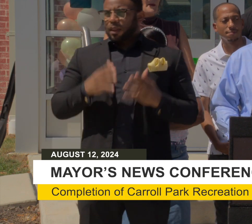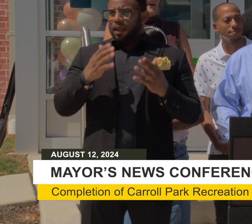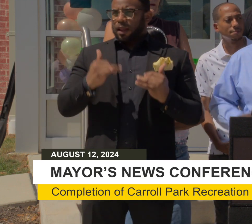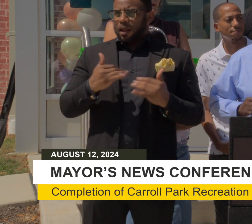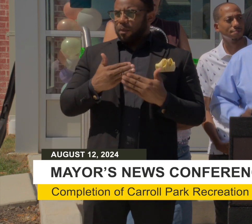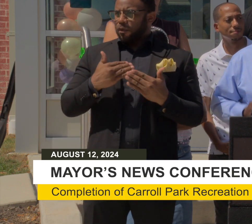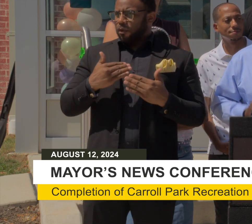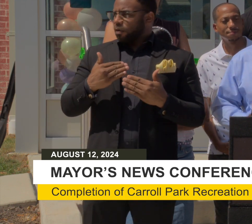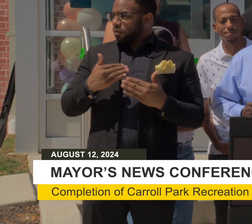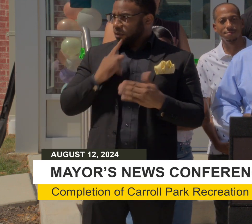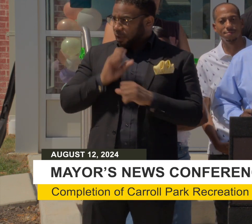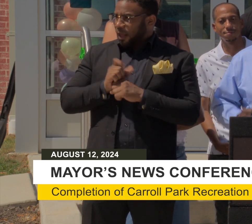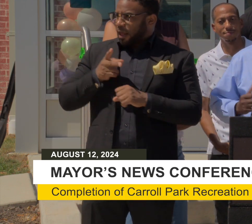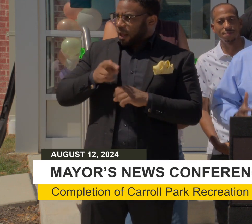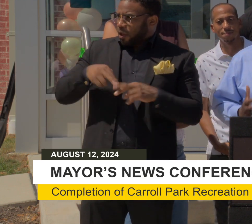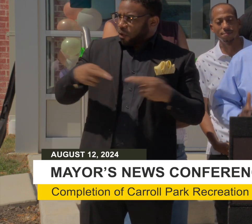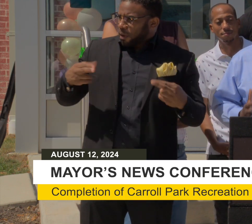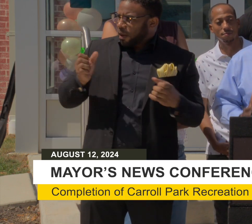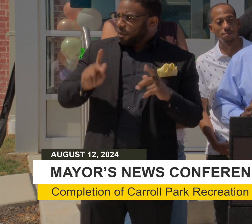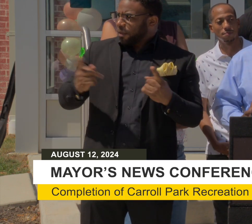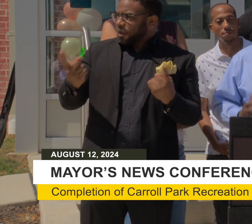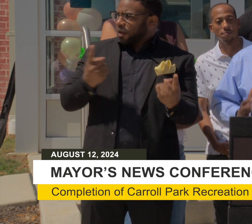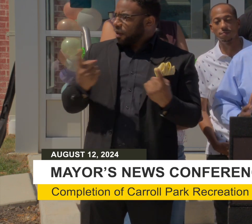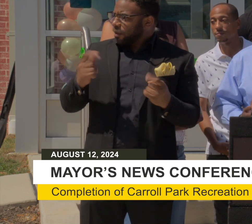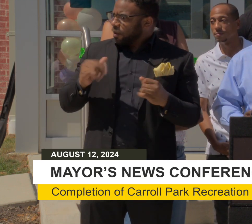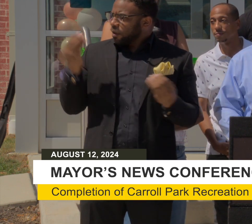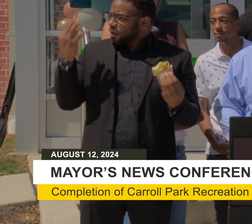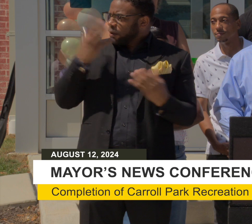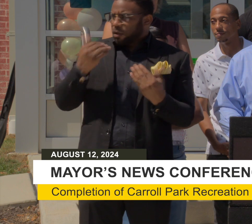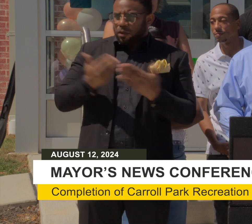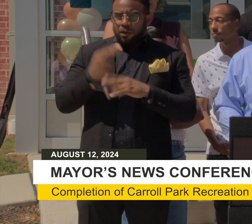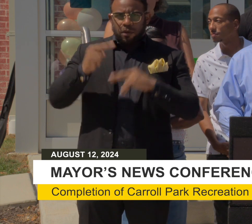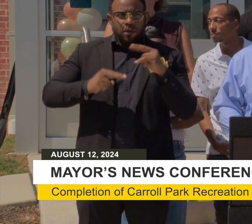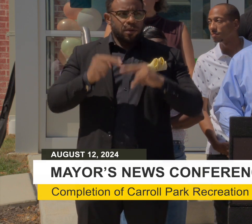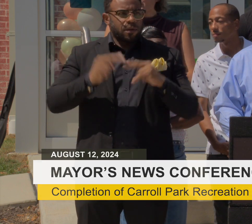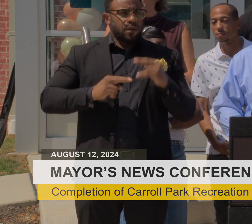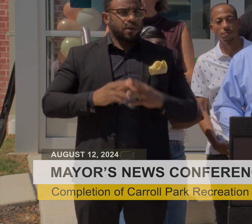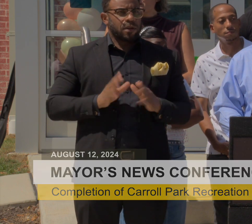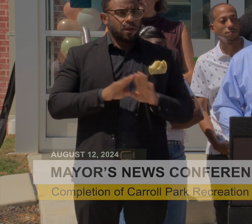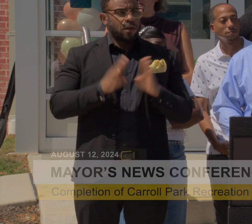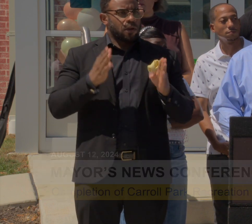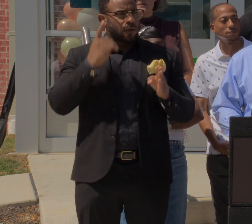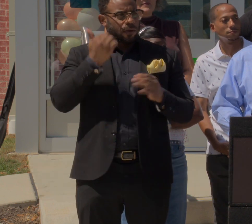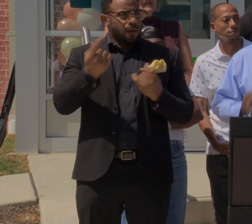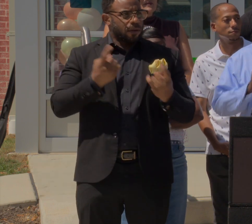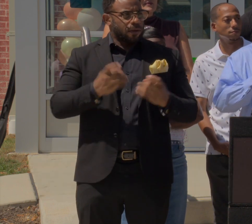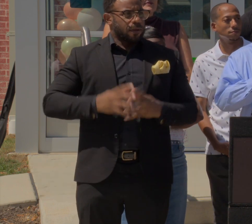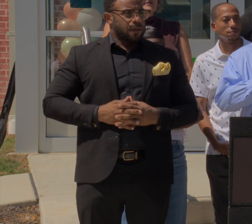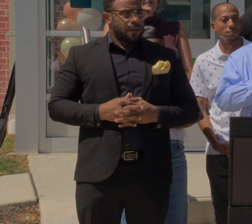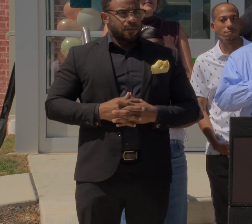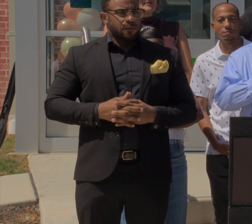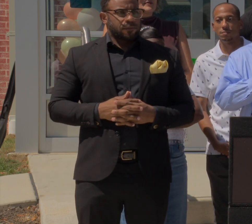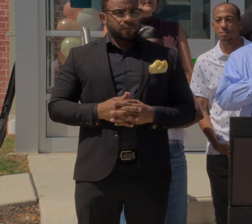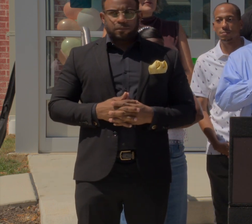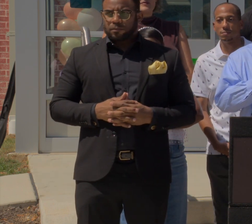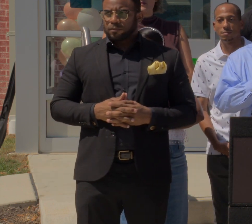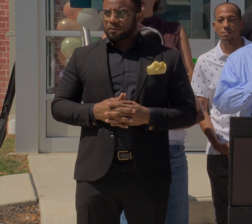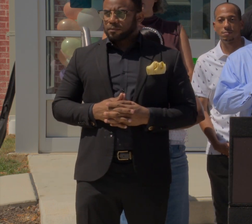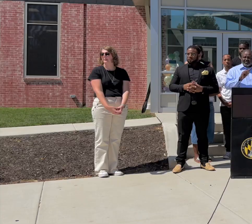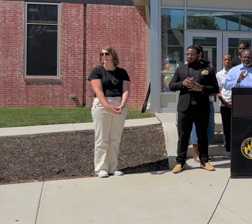that, before we actually cut the ribbon and allow people to come into this beautiful new facility, we'll open up for any questions.